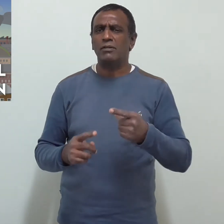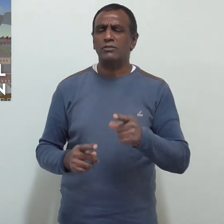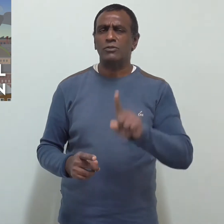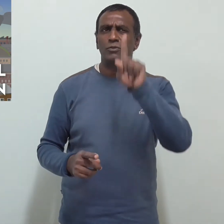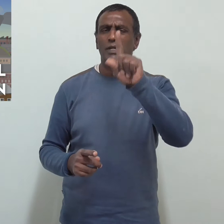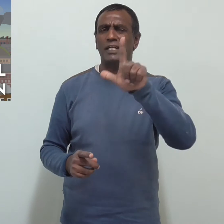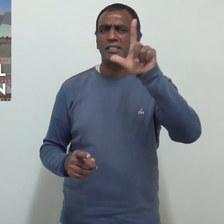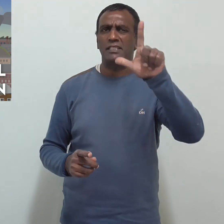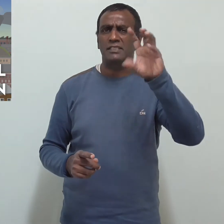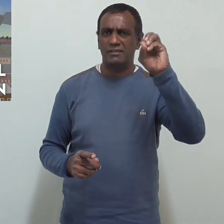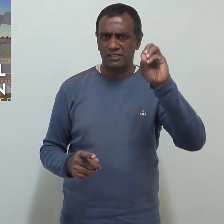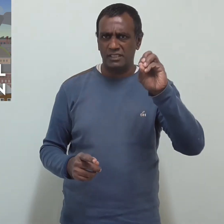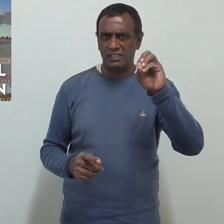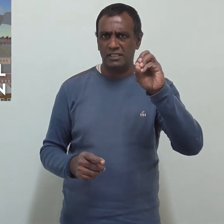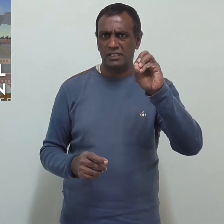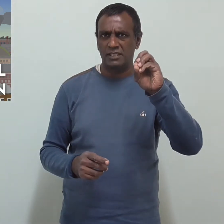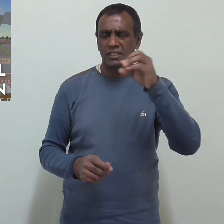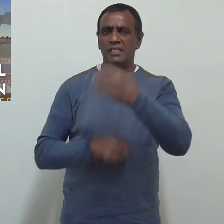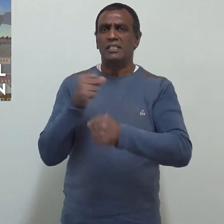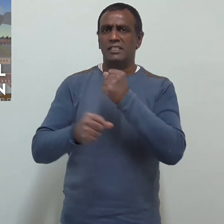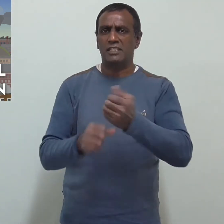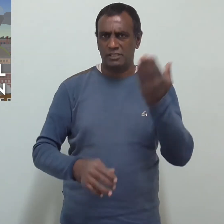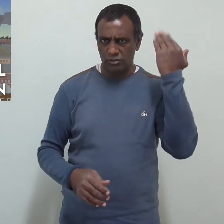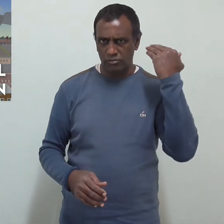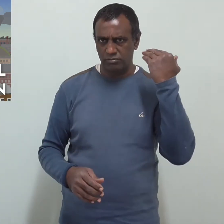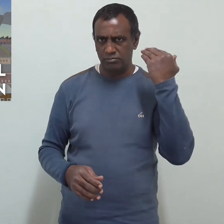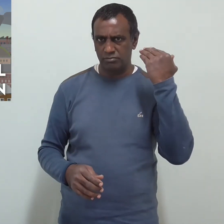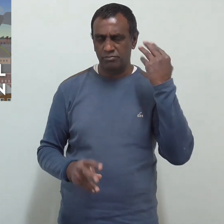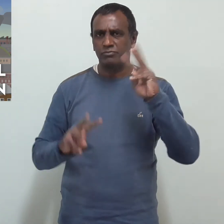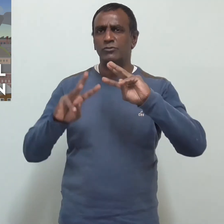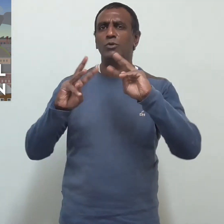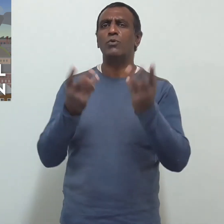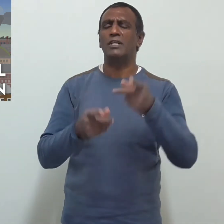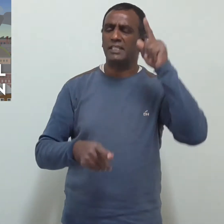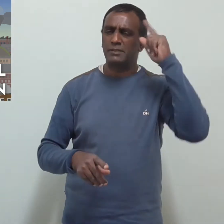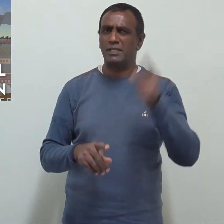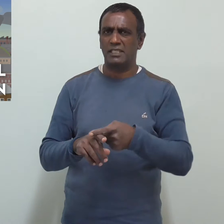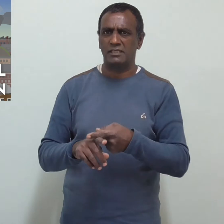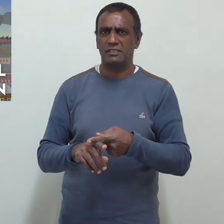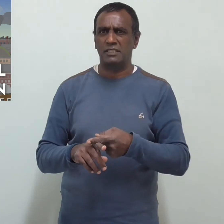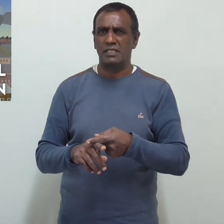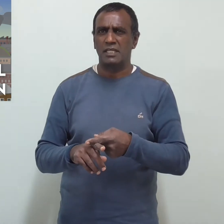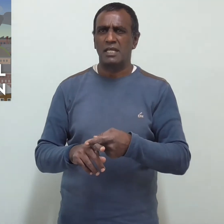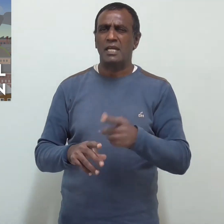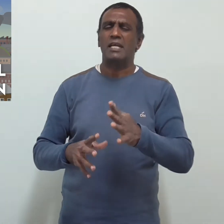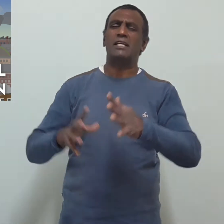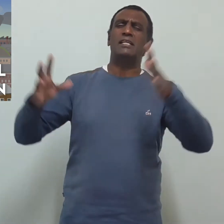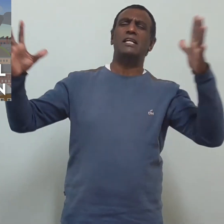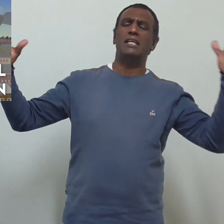About 170 years ago, the world experienced a